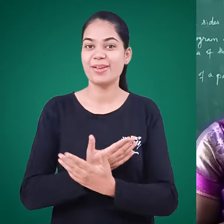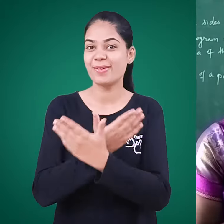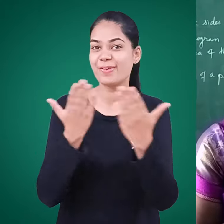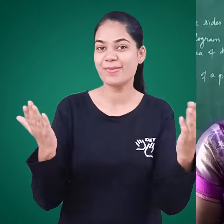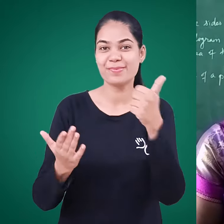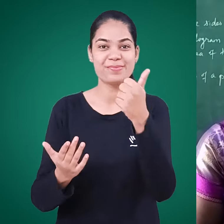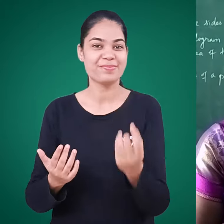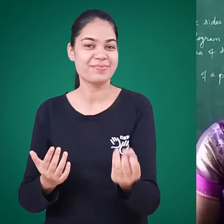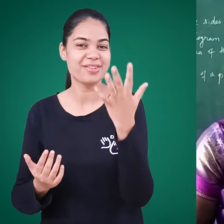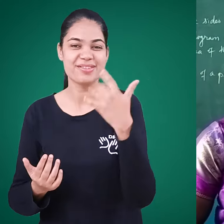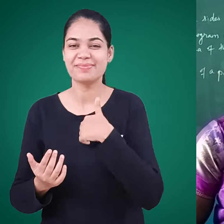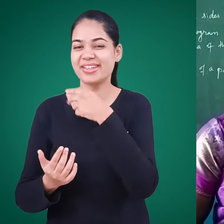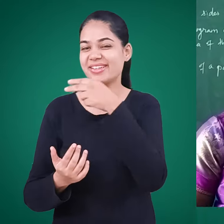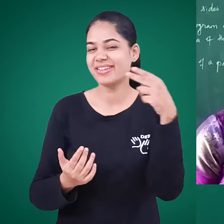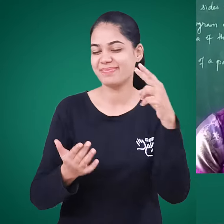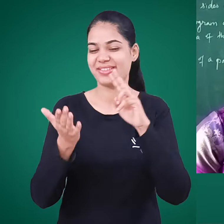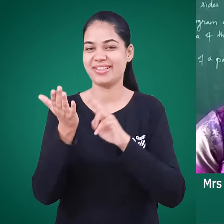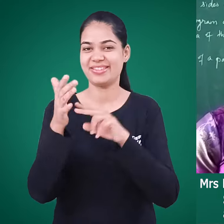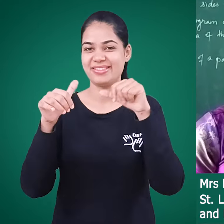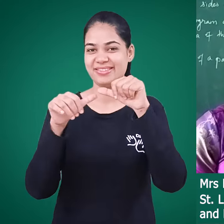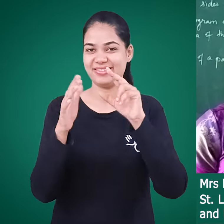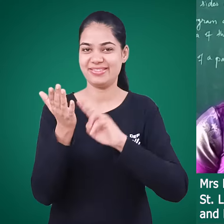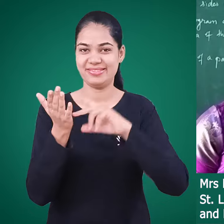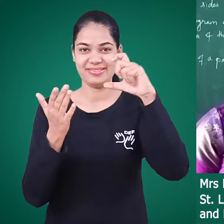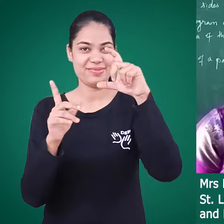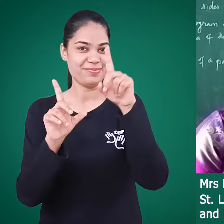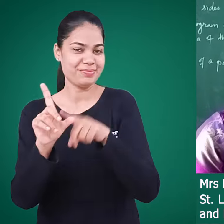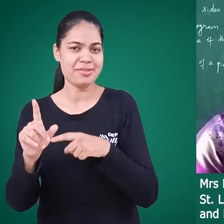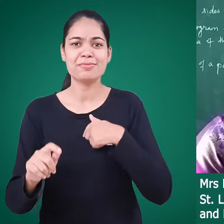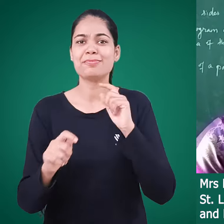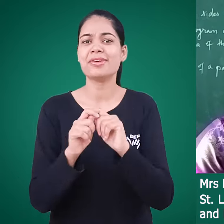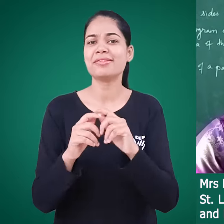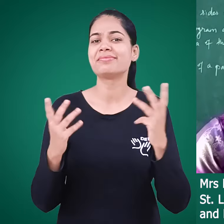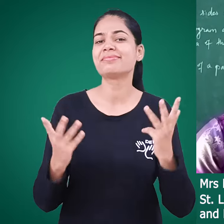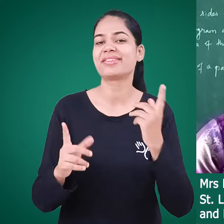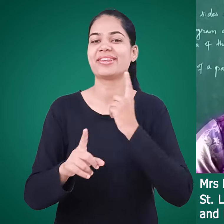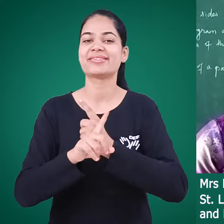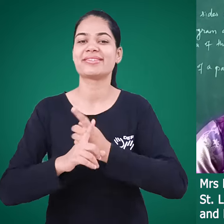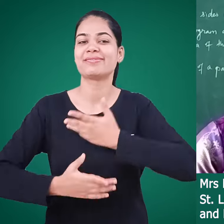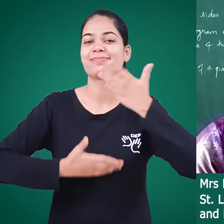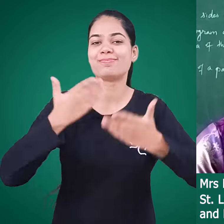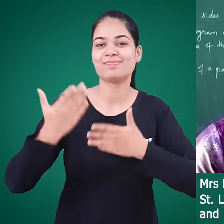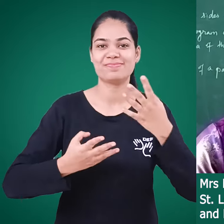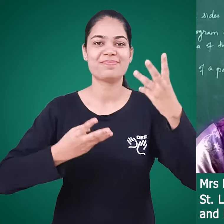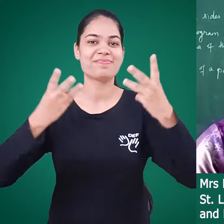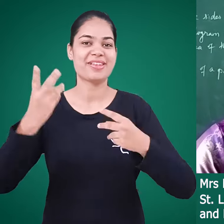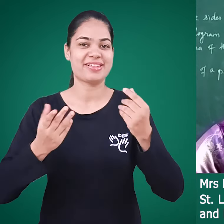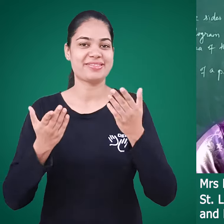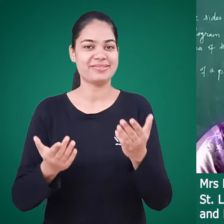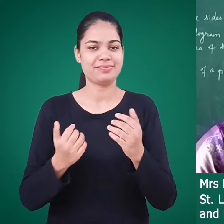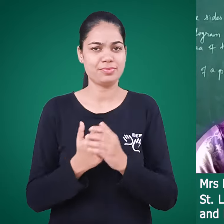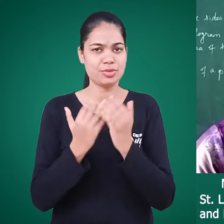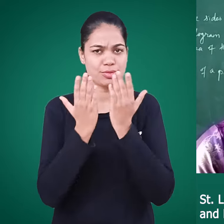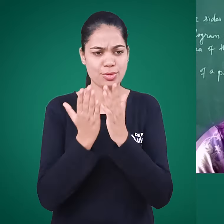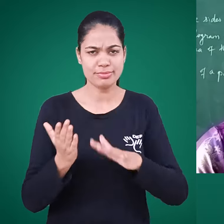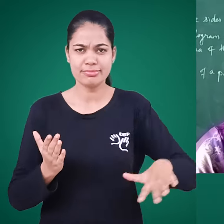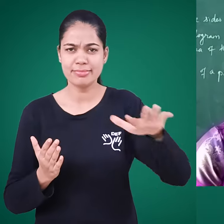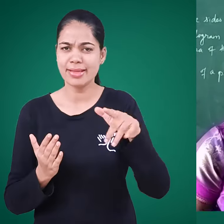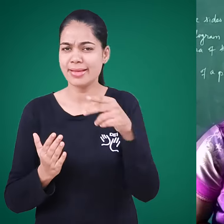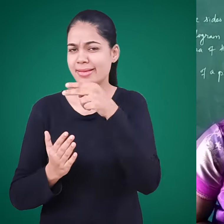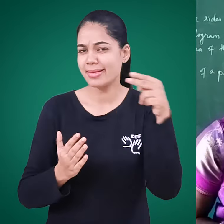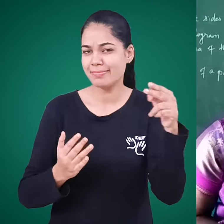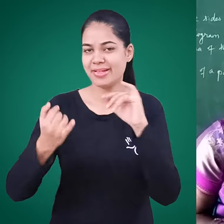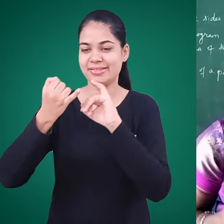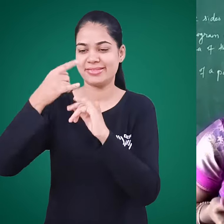Good morning to all. Here I am Nancy, Mathematics teacher from St. Louis Institute for the Deaf and Blind, Adayak